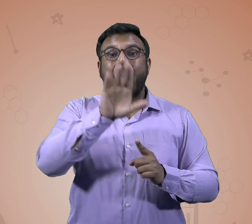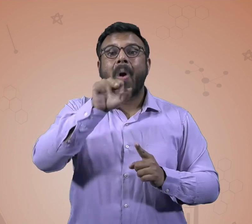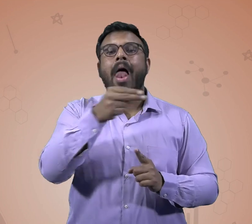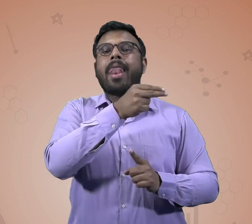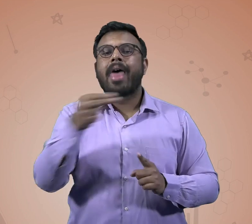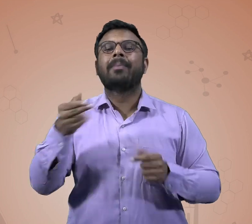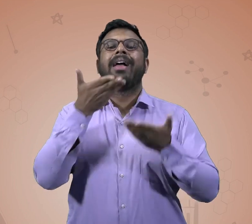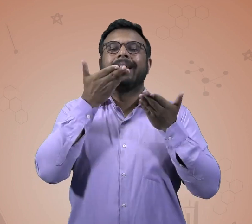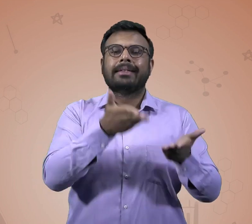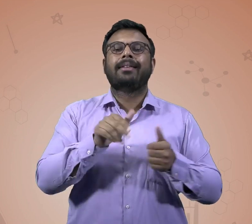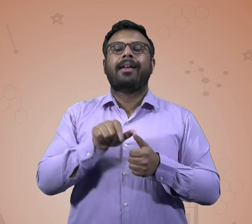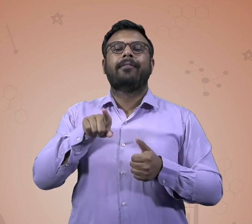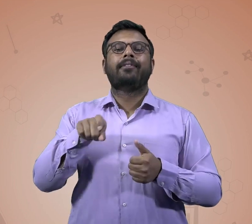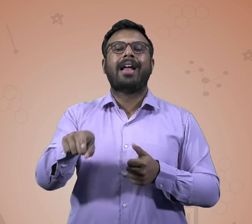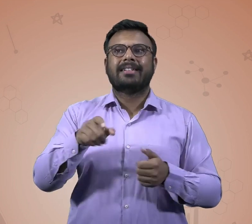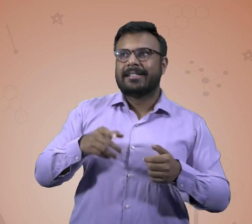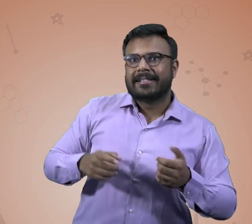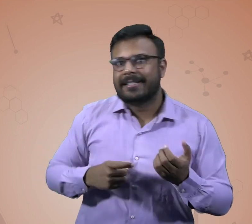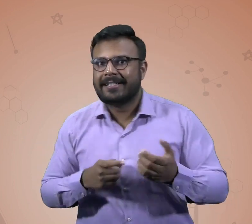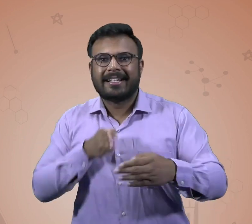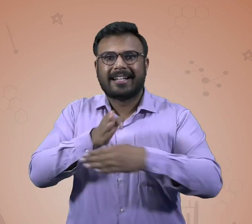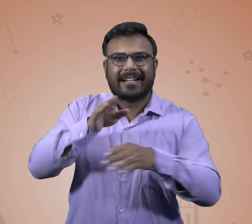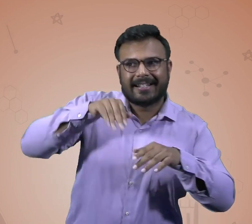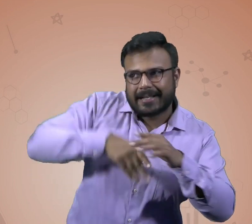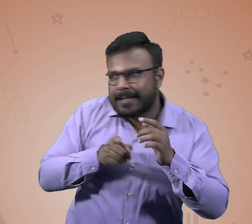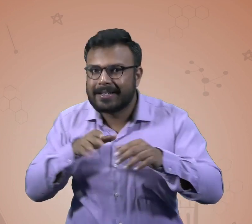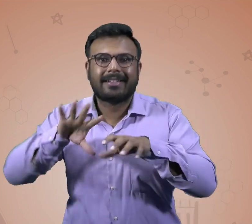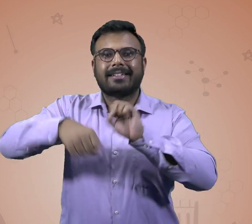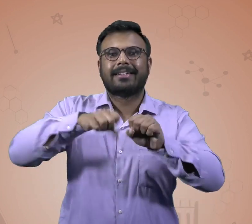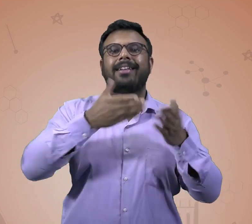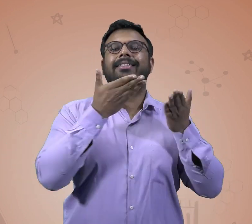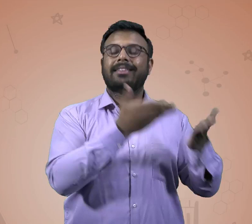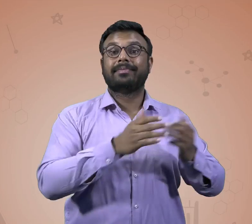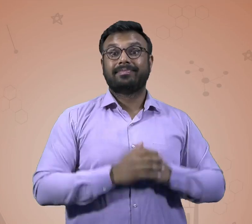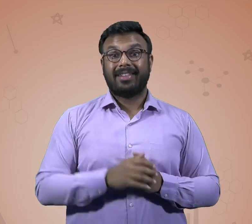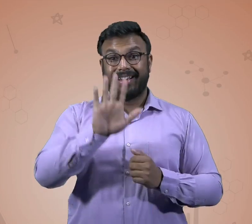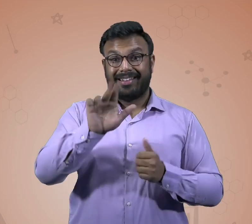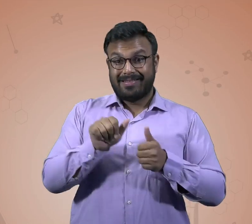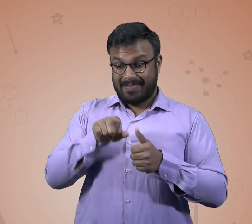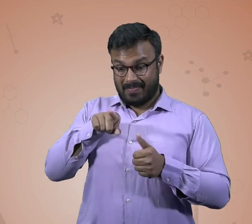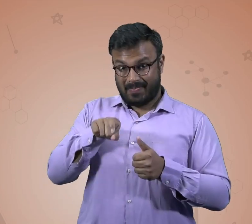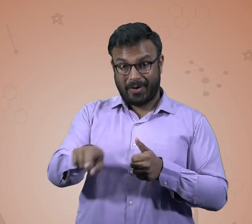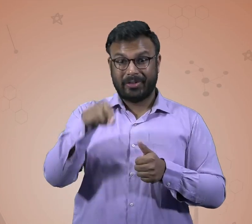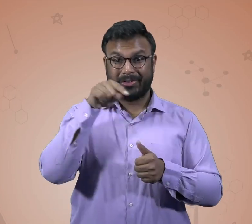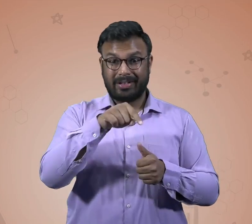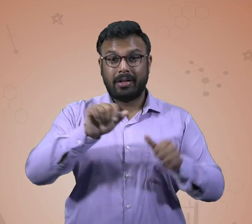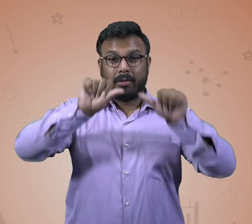Pathogens and other foreign organisms can carry sickness causing antigens on their surface.